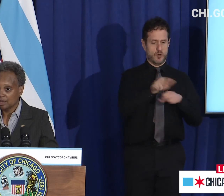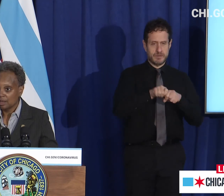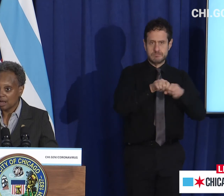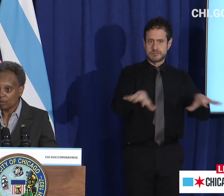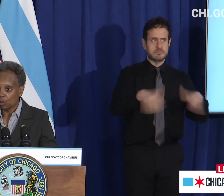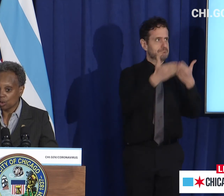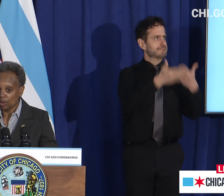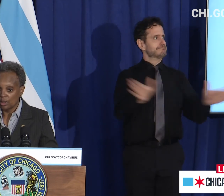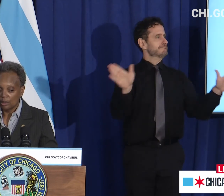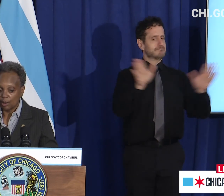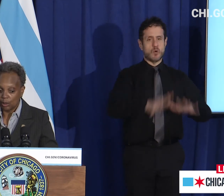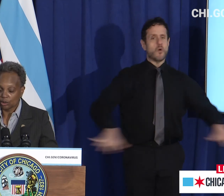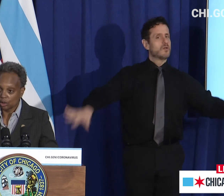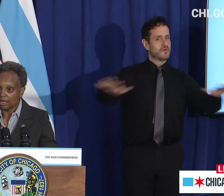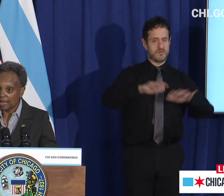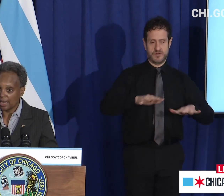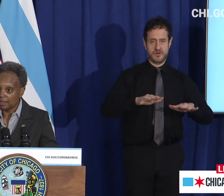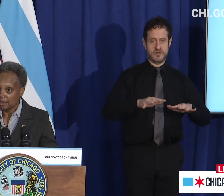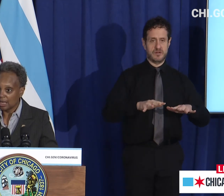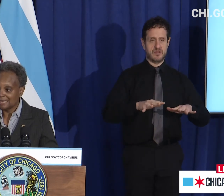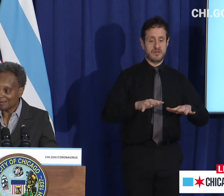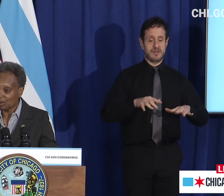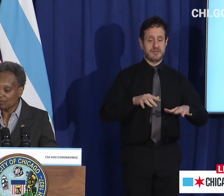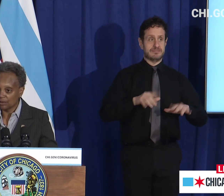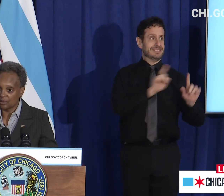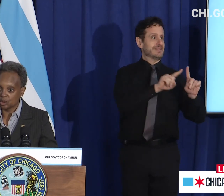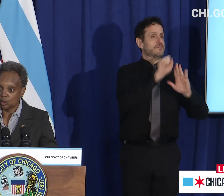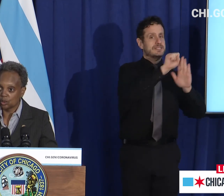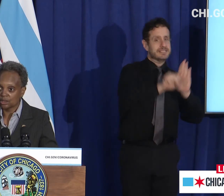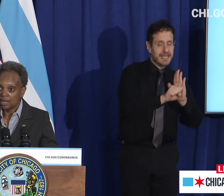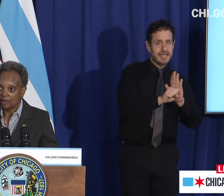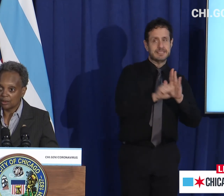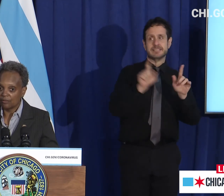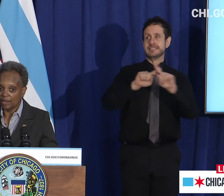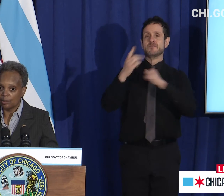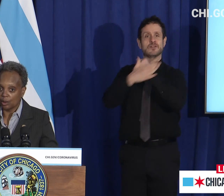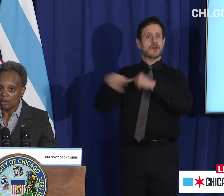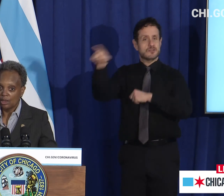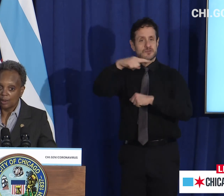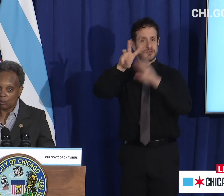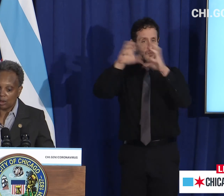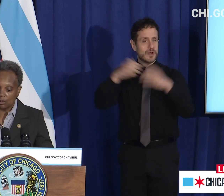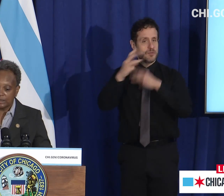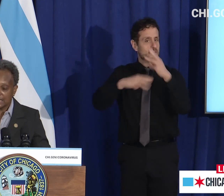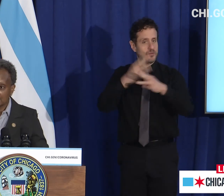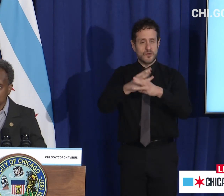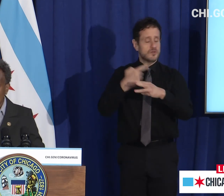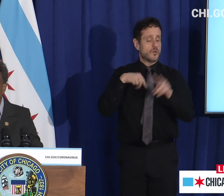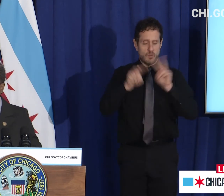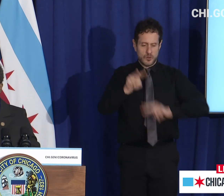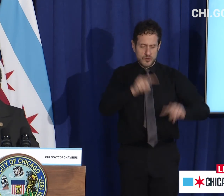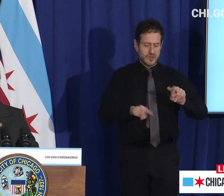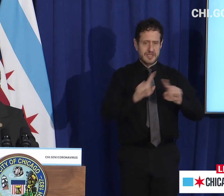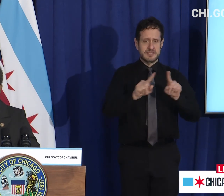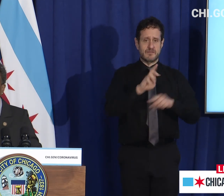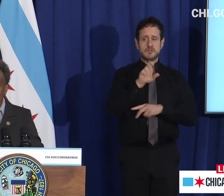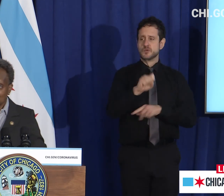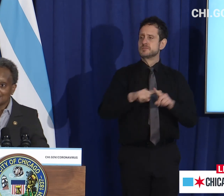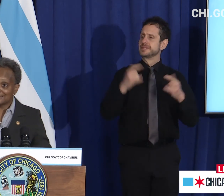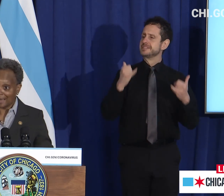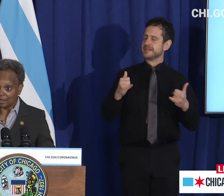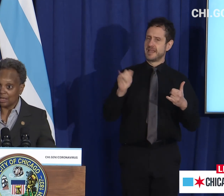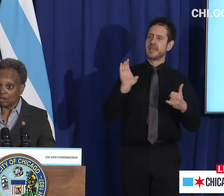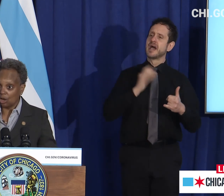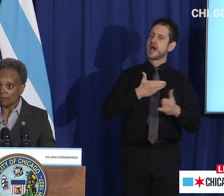across the world. But we are looking at a number of different tools that are available. But what today is about is a couple of things.